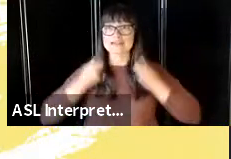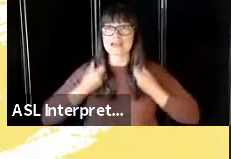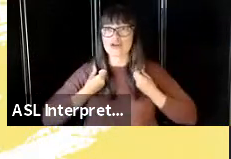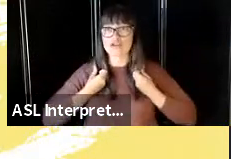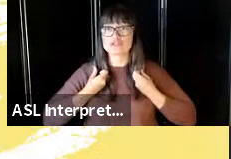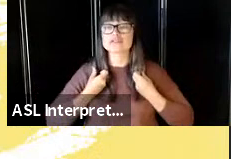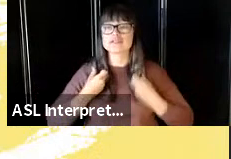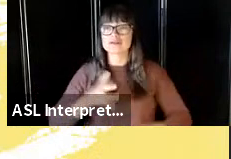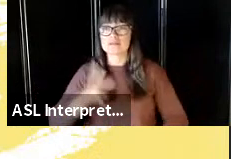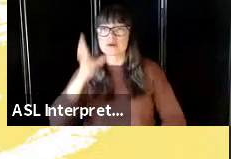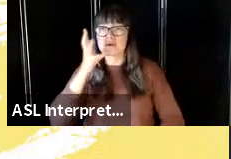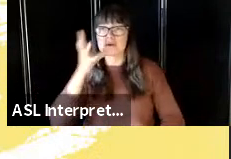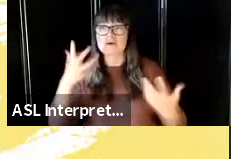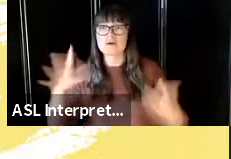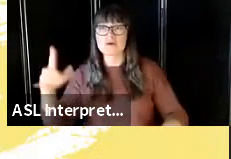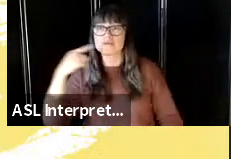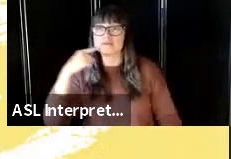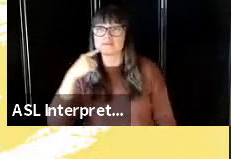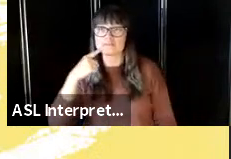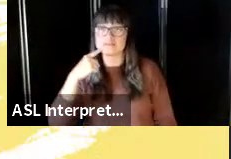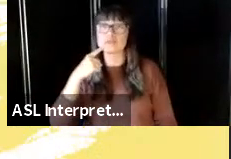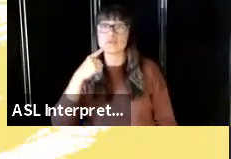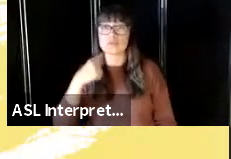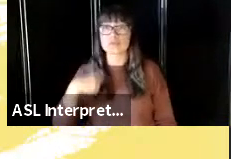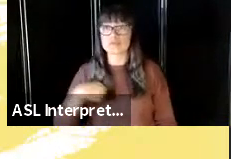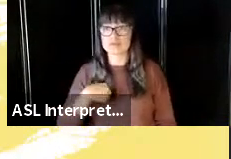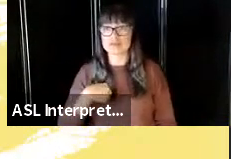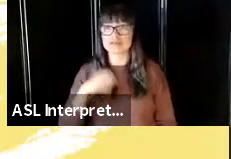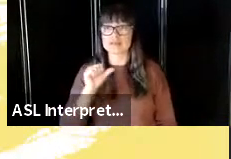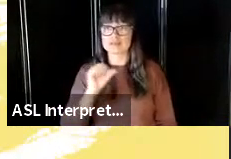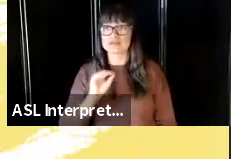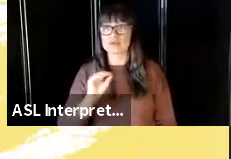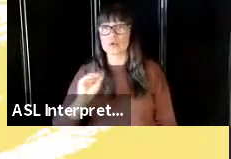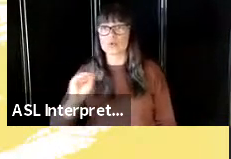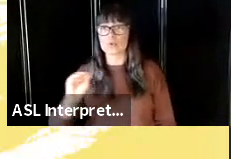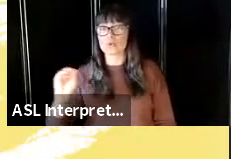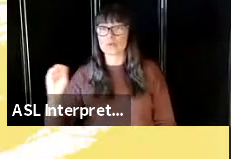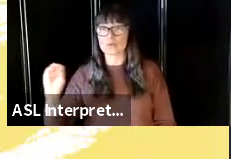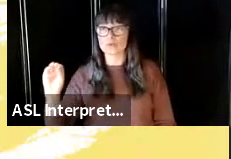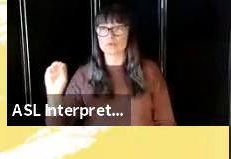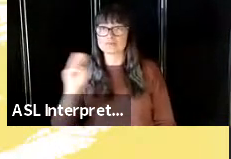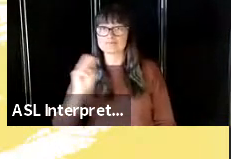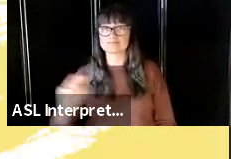pigtails. My mama done told me so.